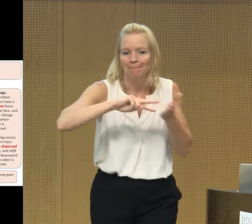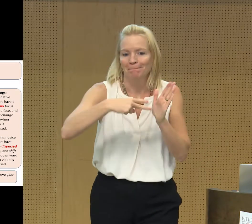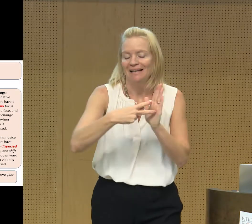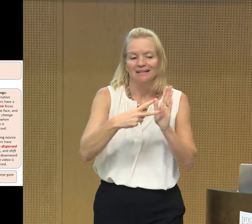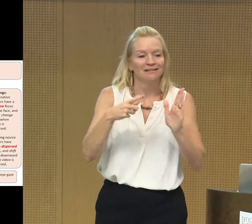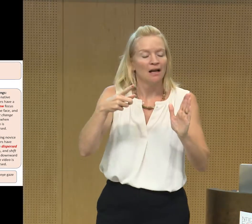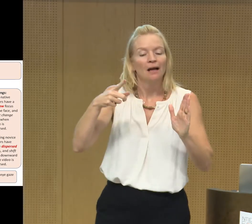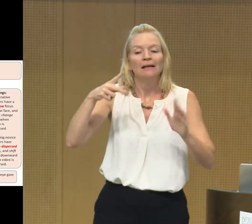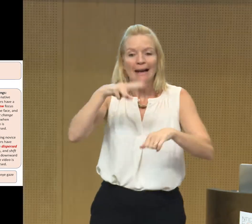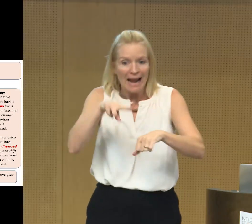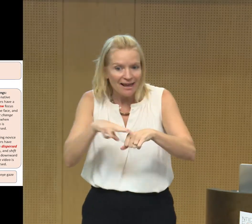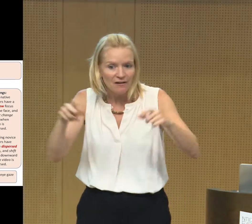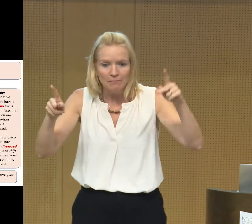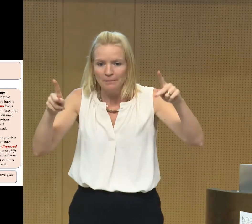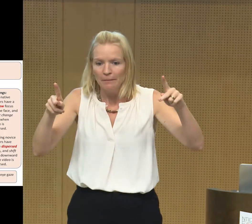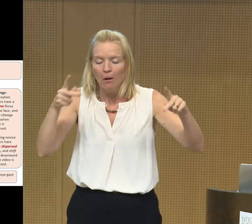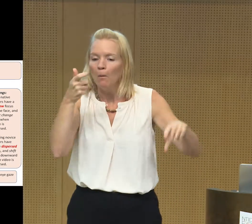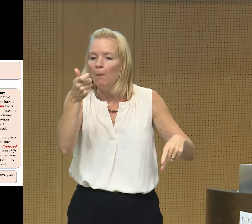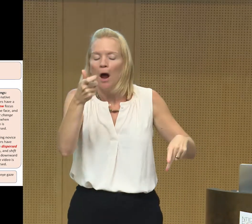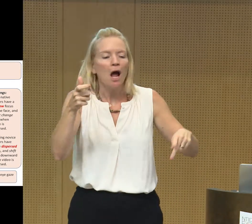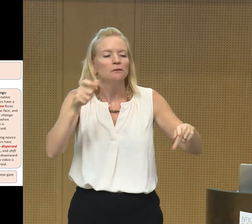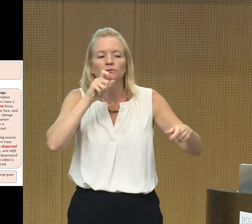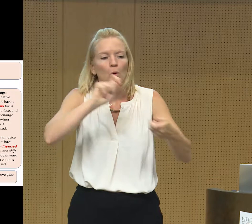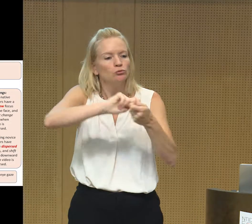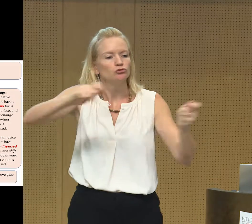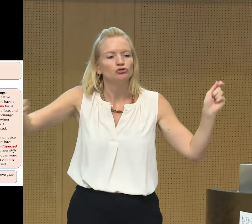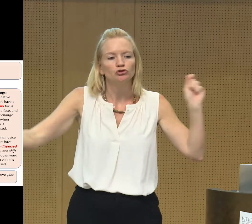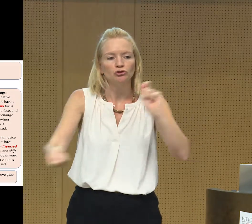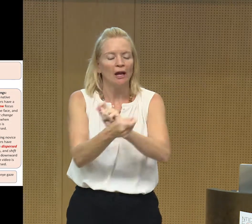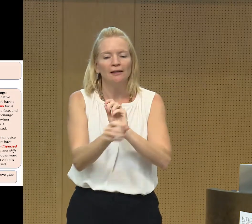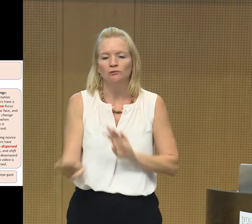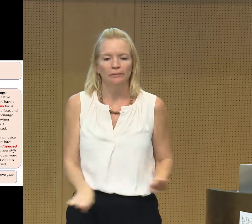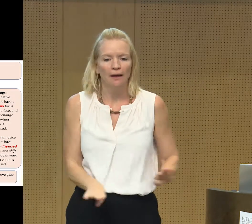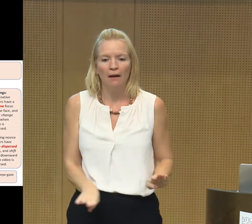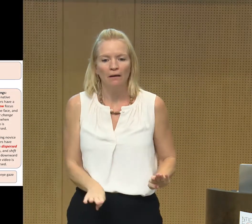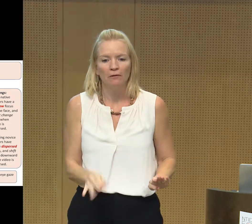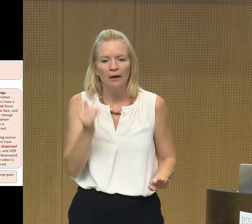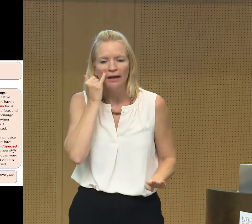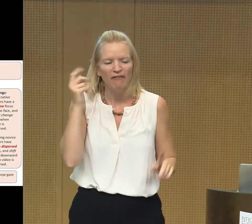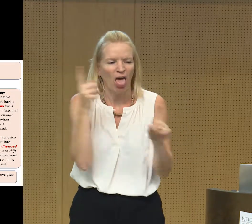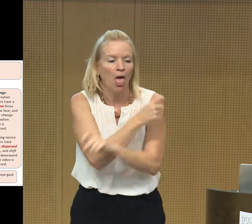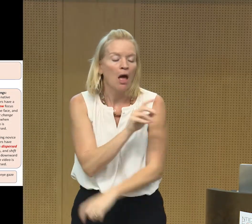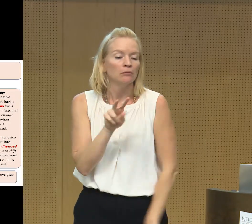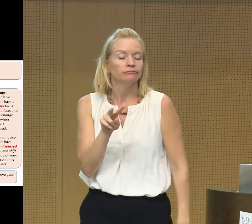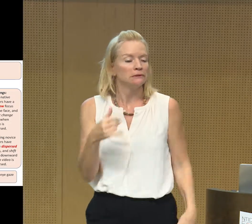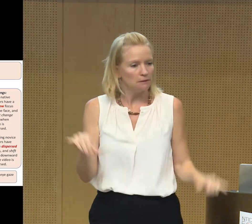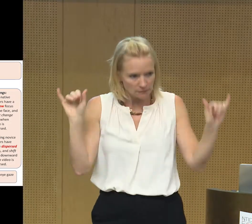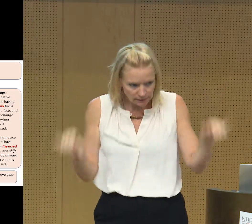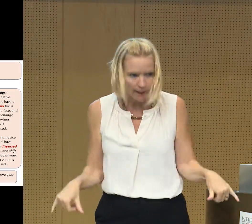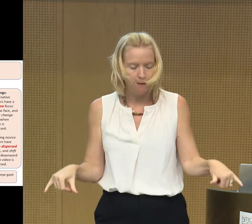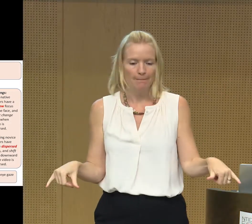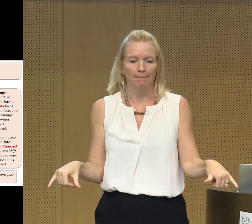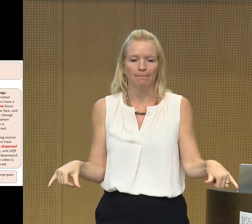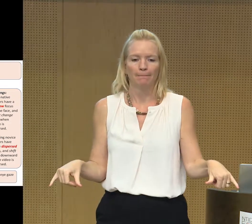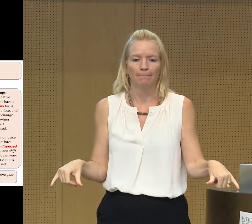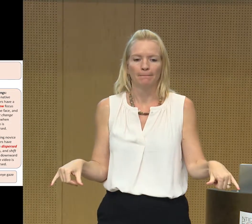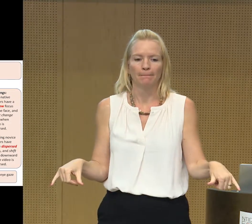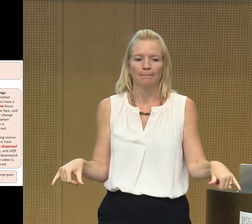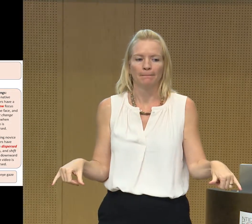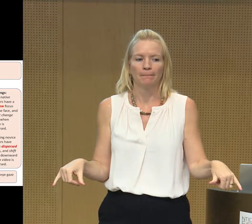which means that native signers don't change their behavior if the story is complicated. They're still looking